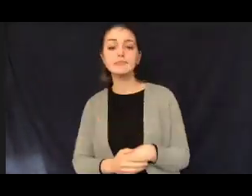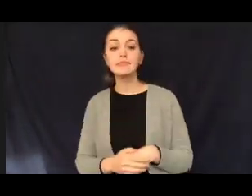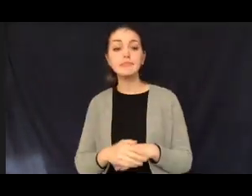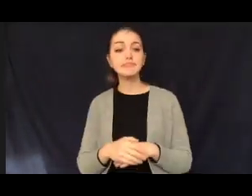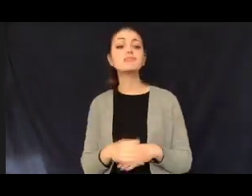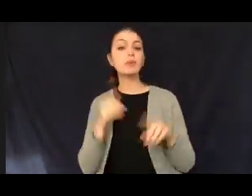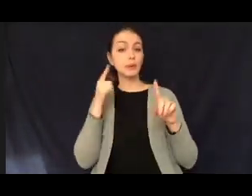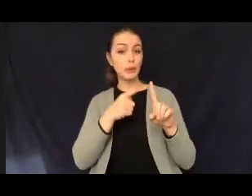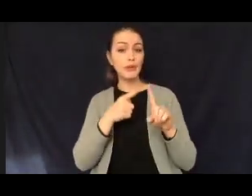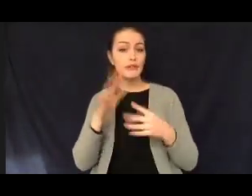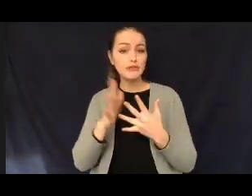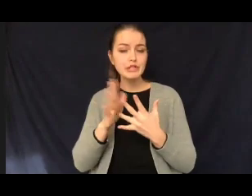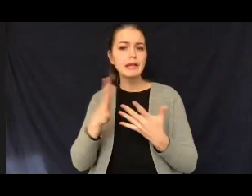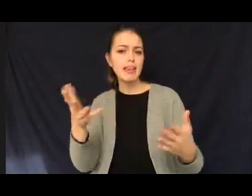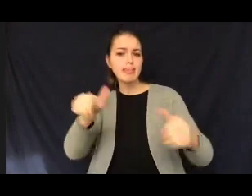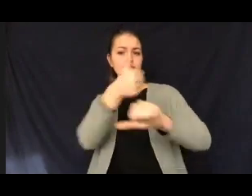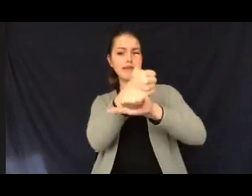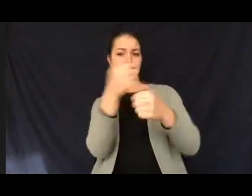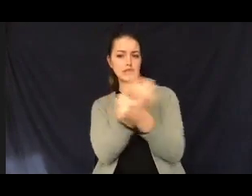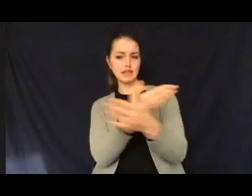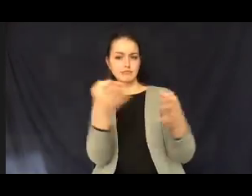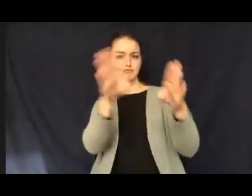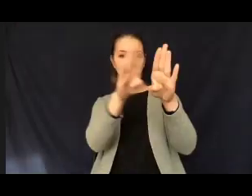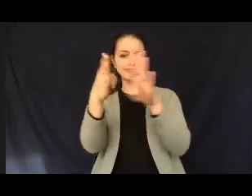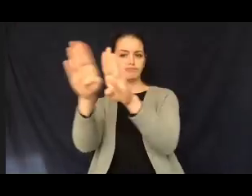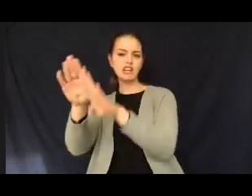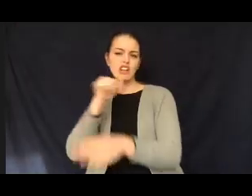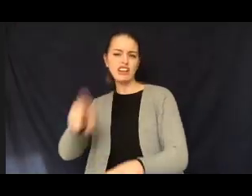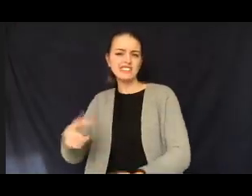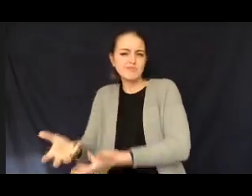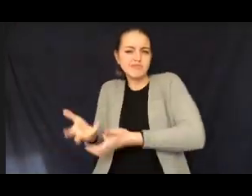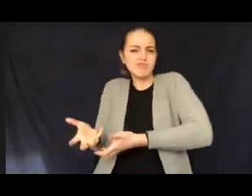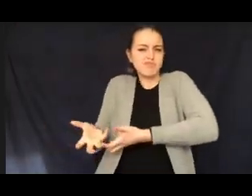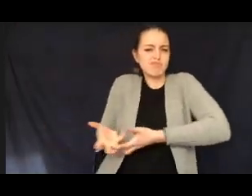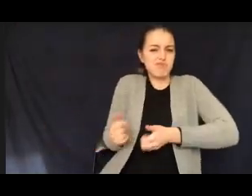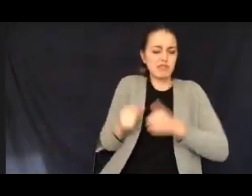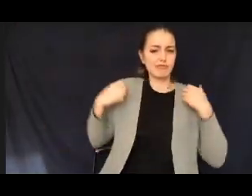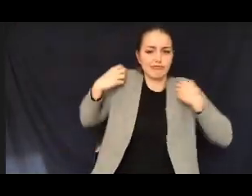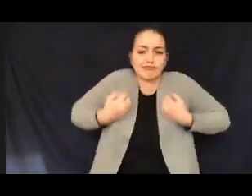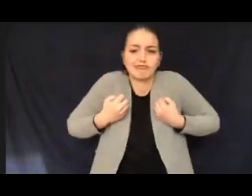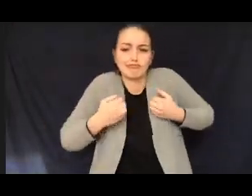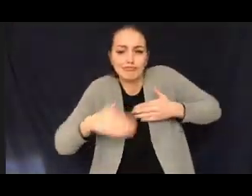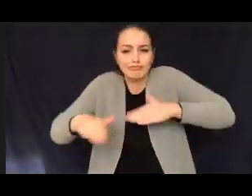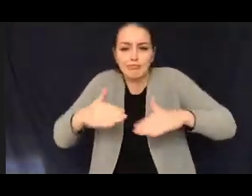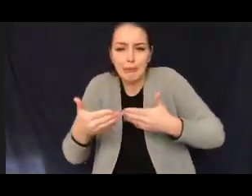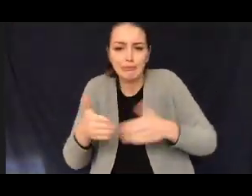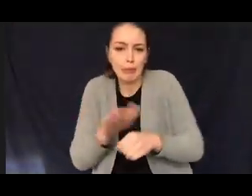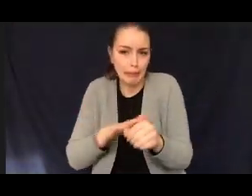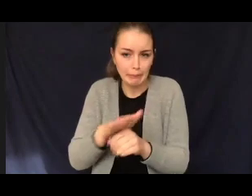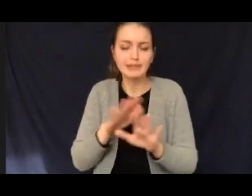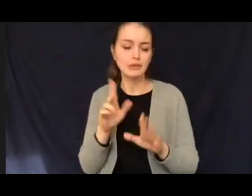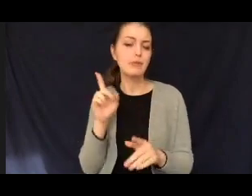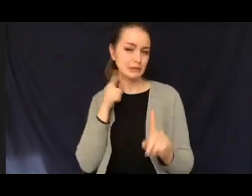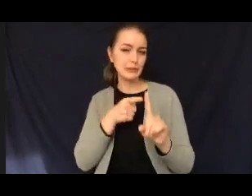the freshmen can lock their stuff up in the cabinet and not have to tote it around campus and all that good stuff. So they can have Got a it. central place to keep it.